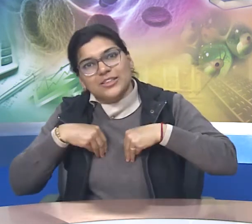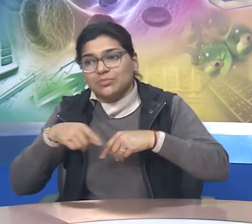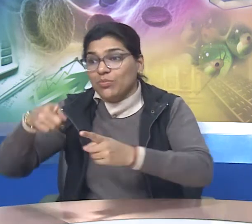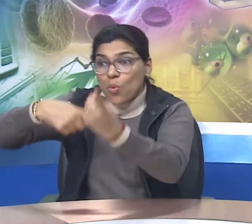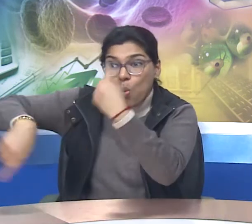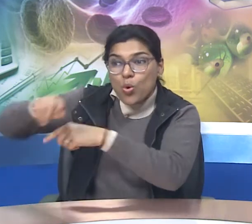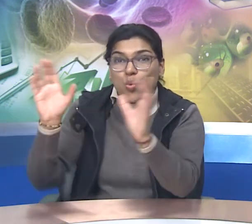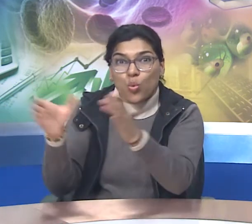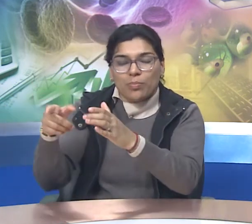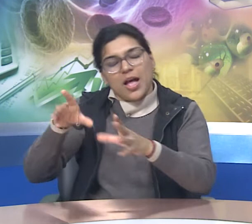and gave